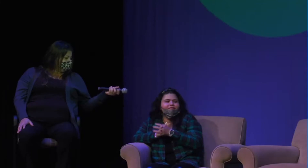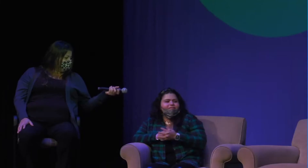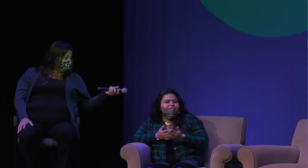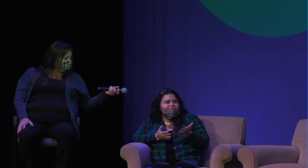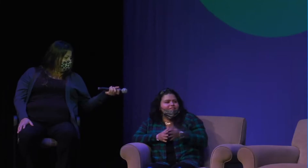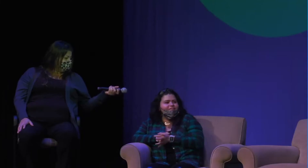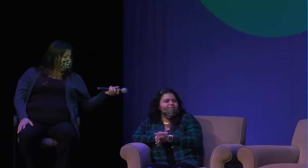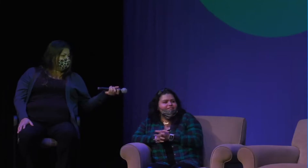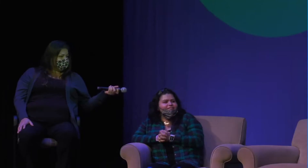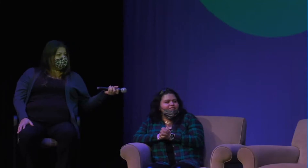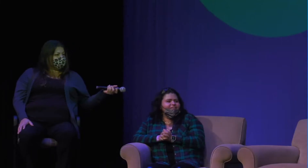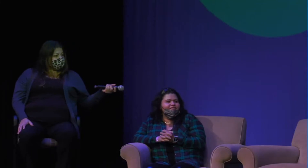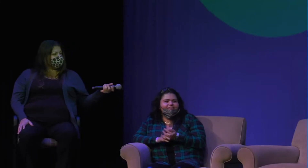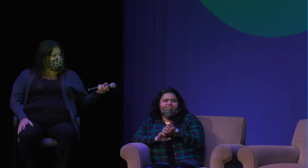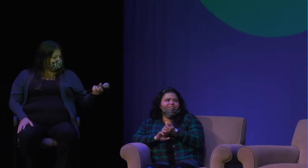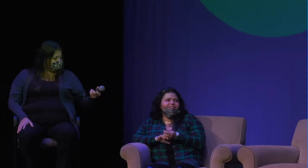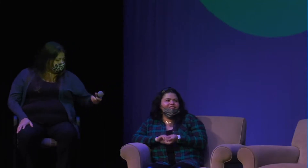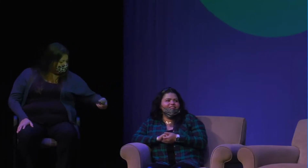yeah.